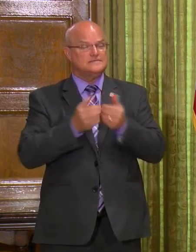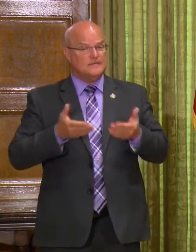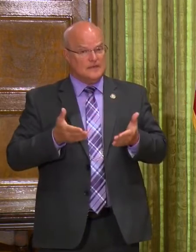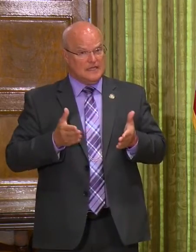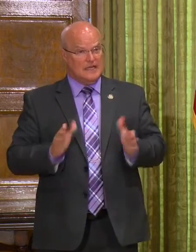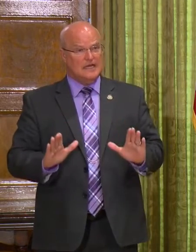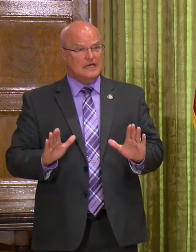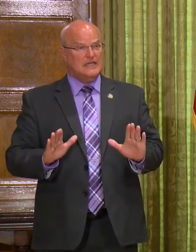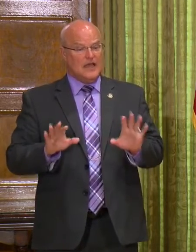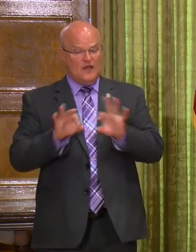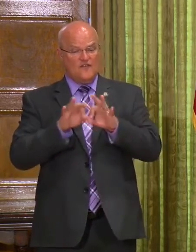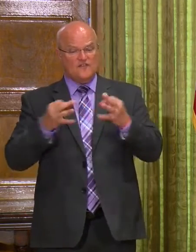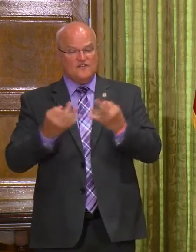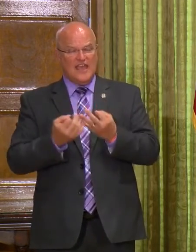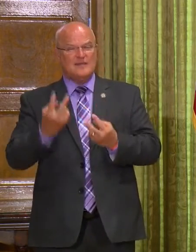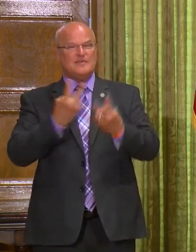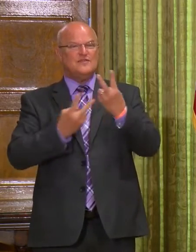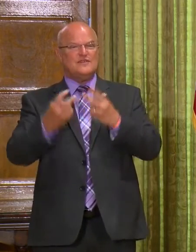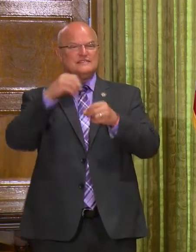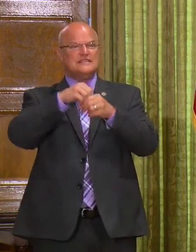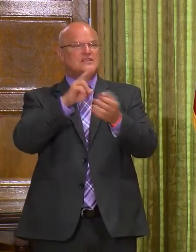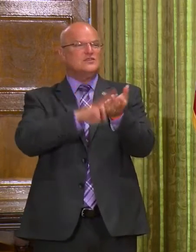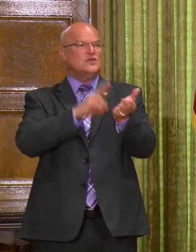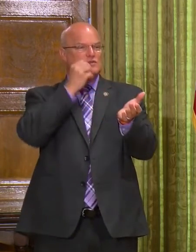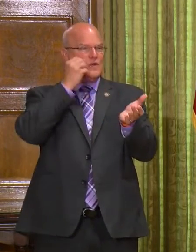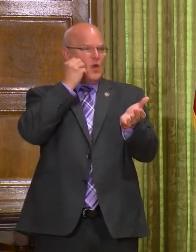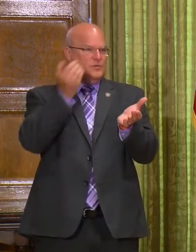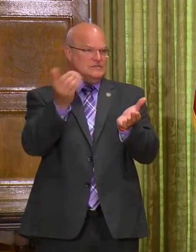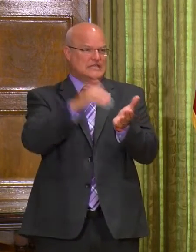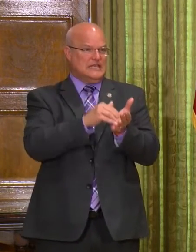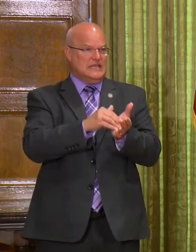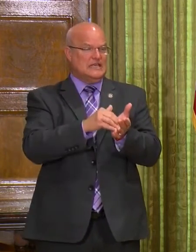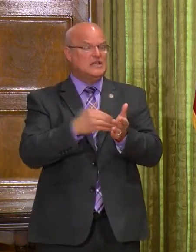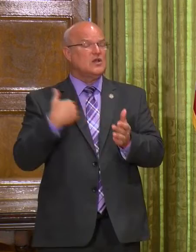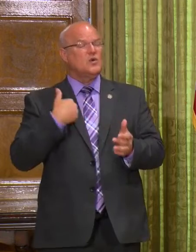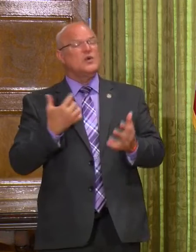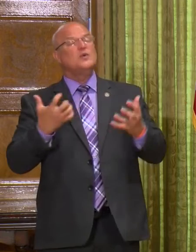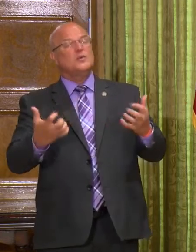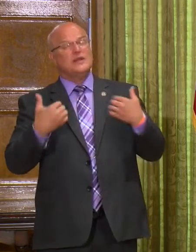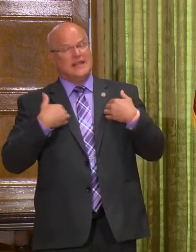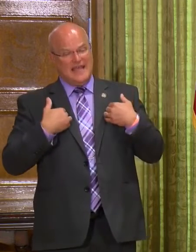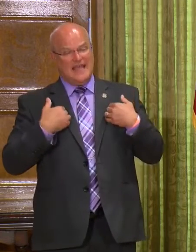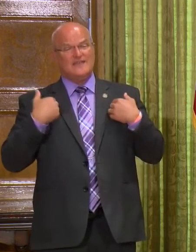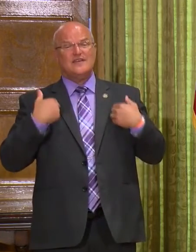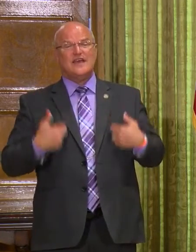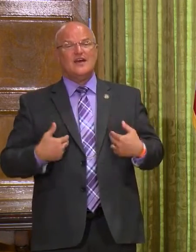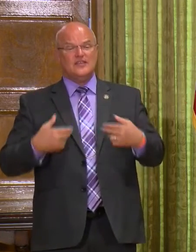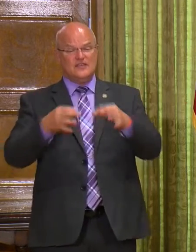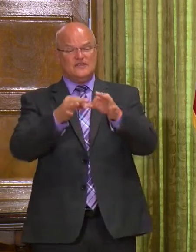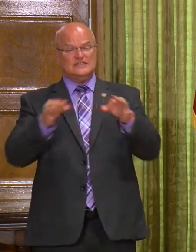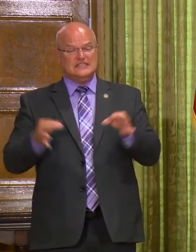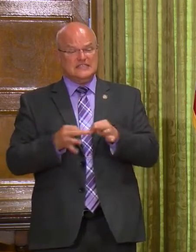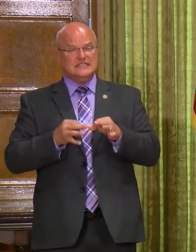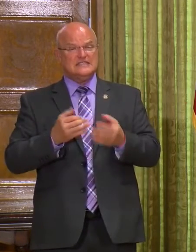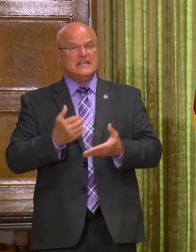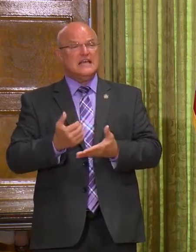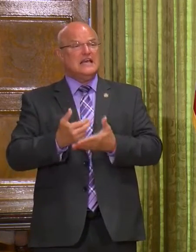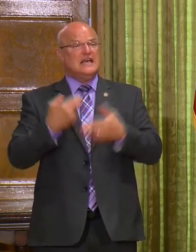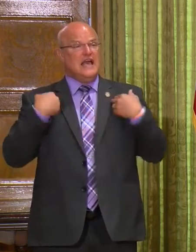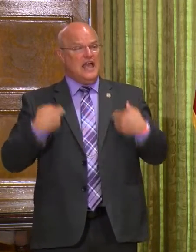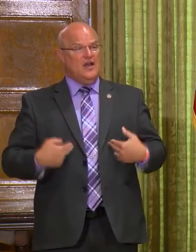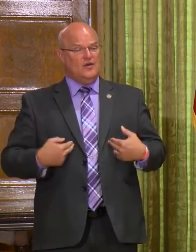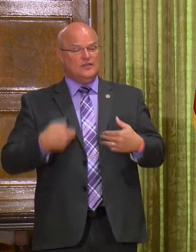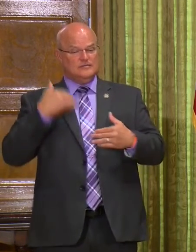allowing family visits to nursing home residents. We want to have healthy facilities. We want to have the right protocols in